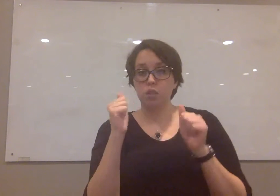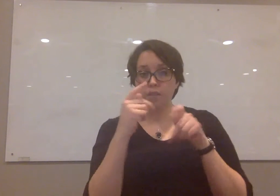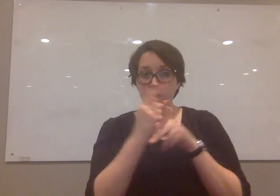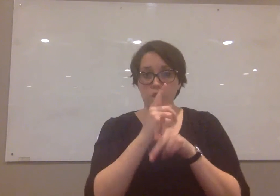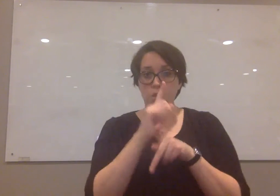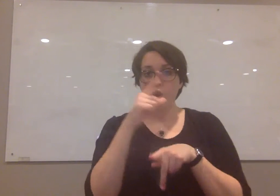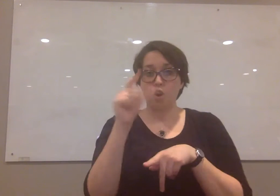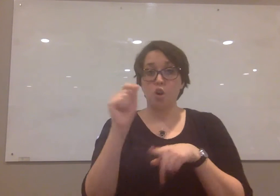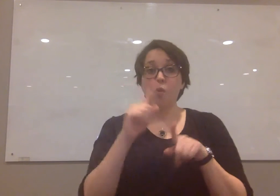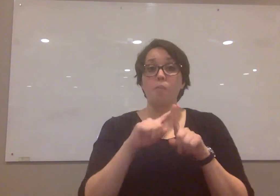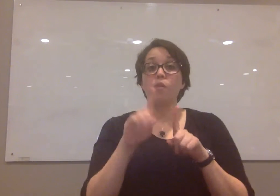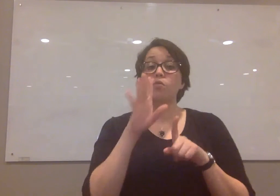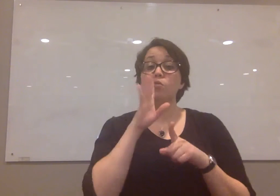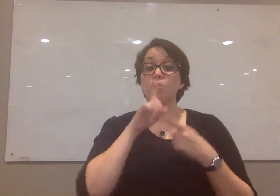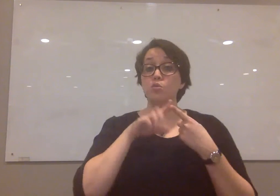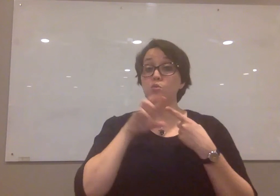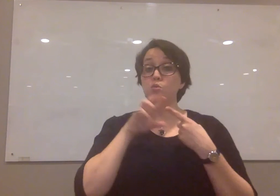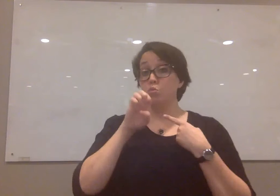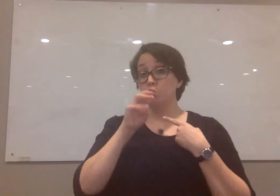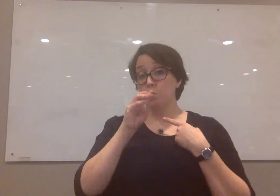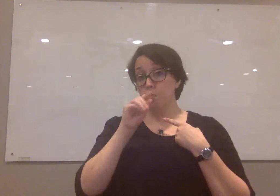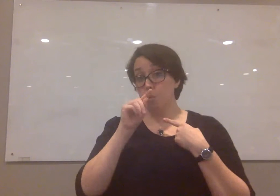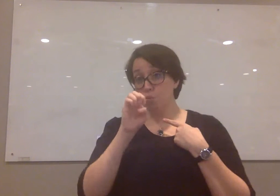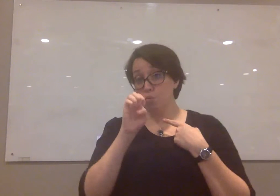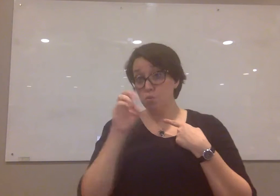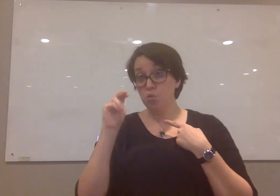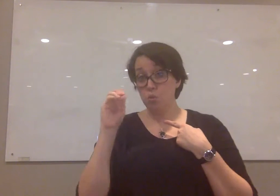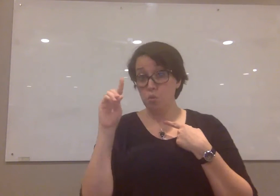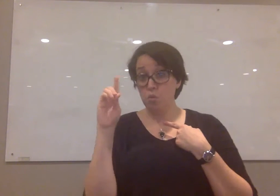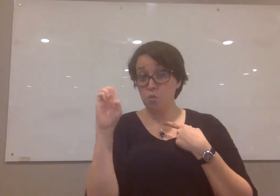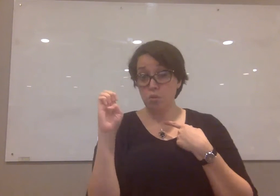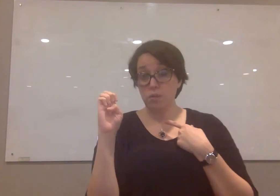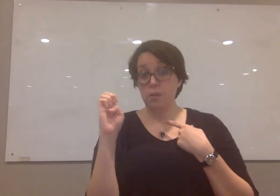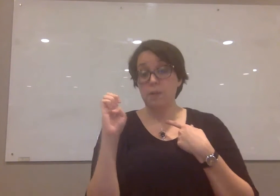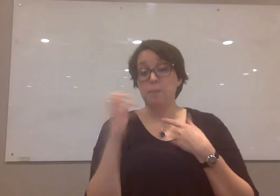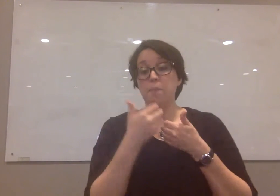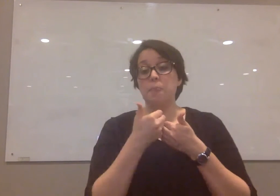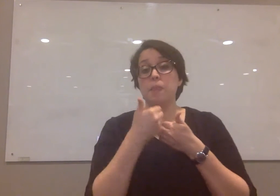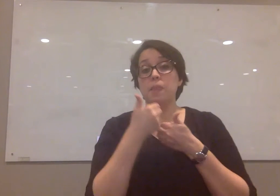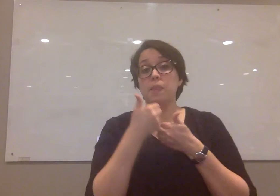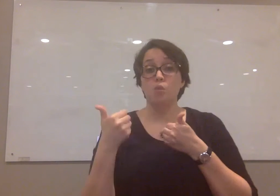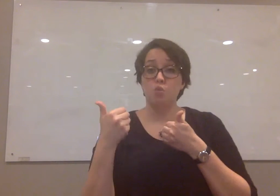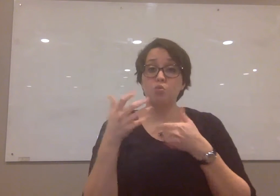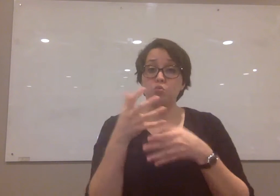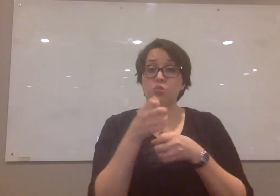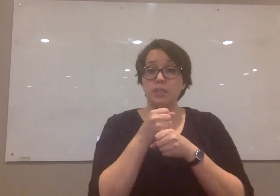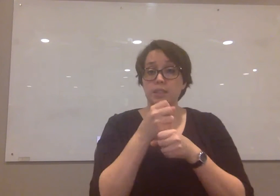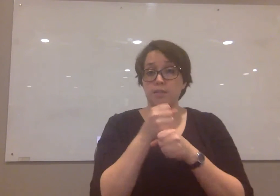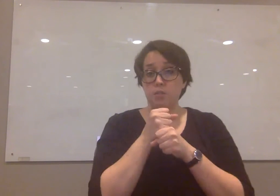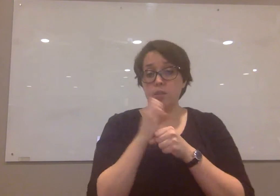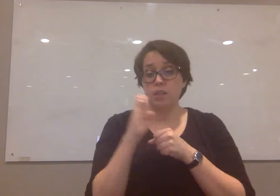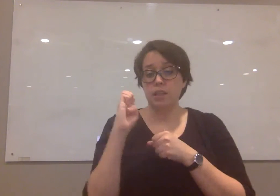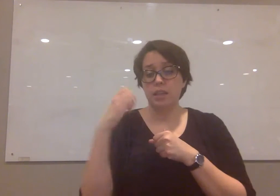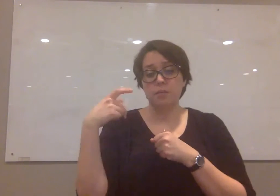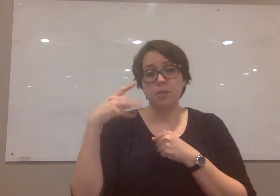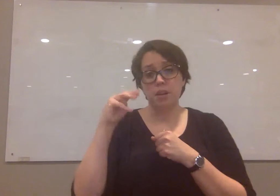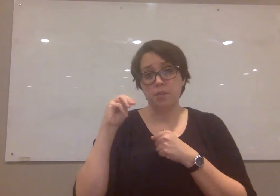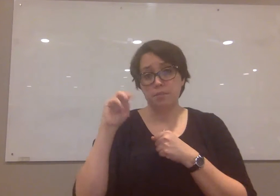remote node, the remote receiver, the EPMD, will just drop the